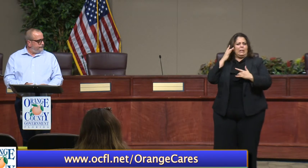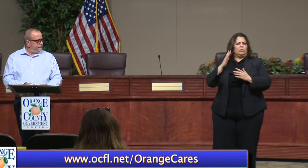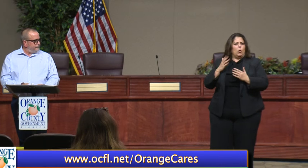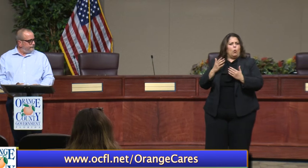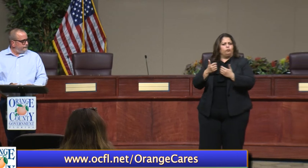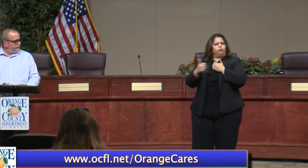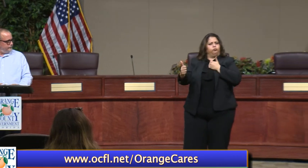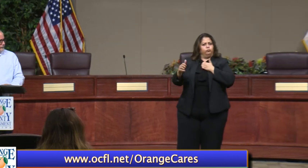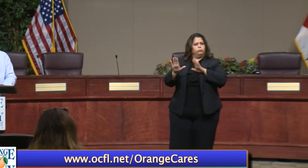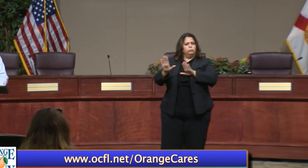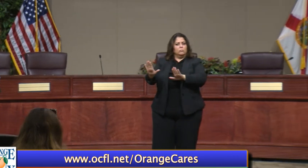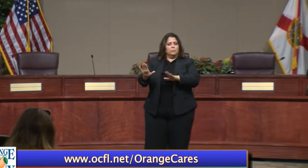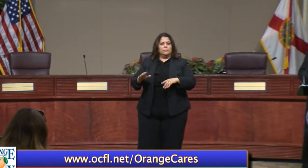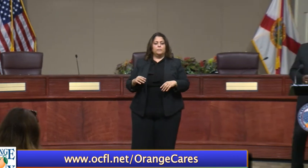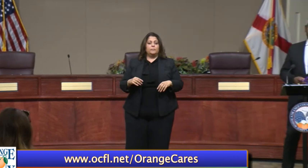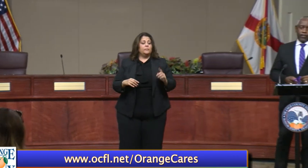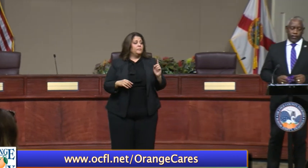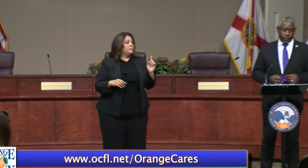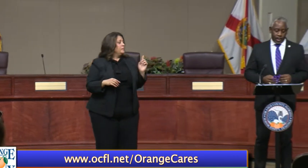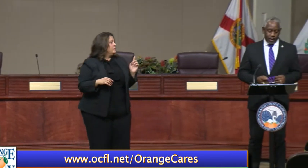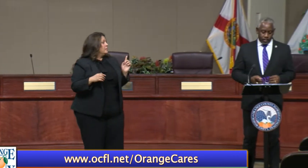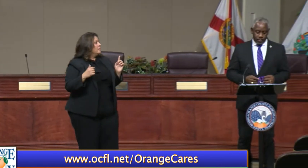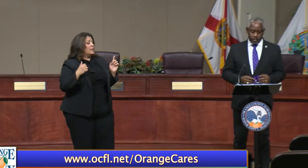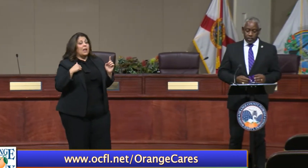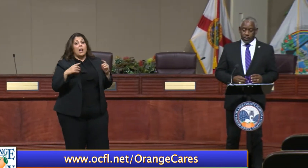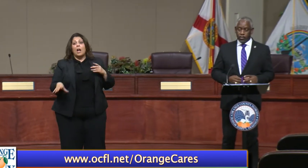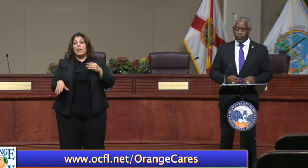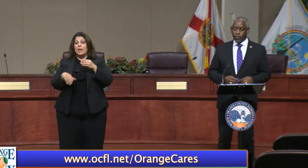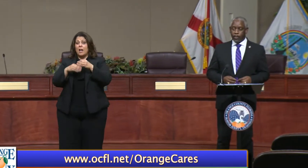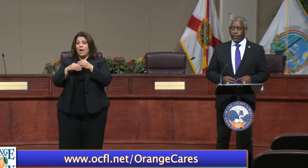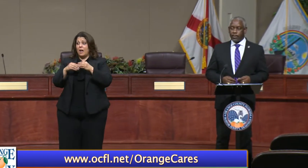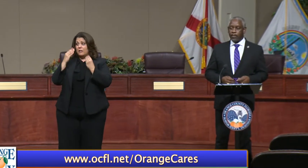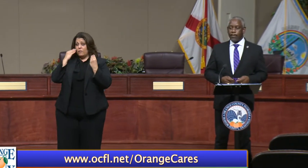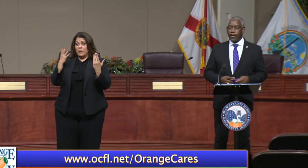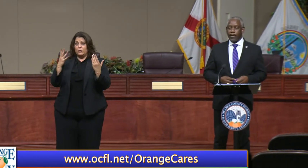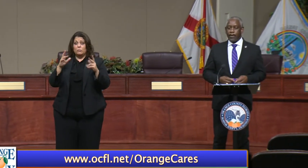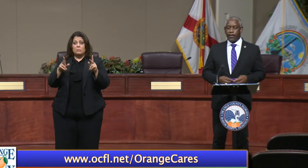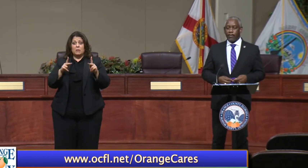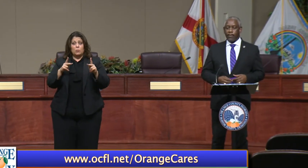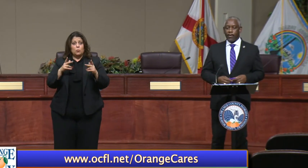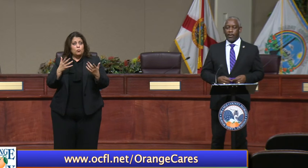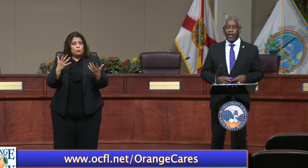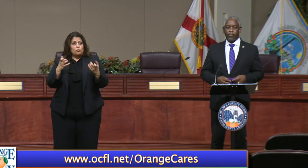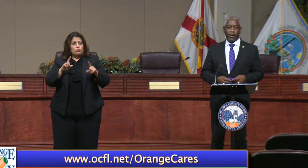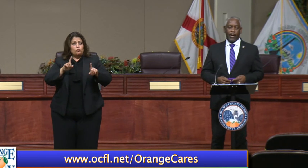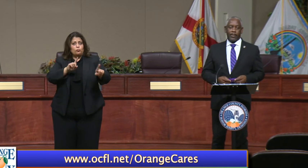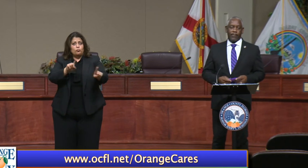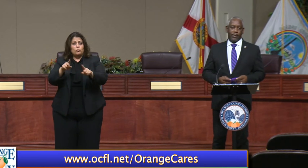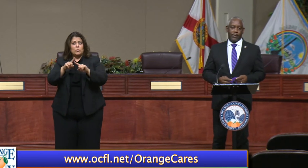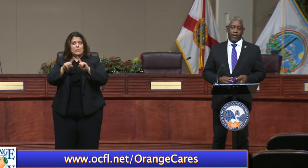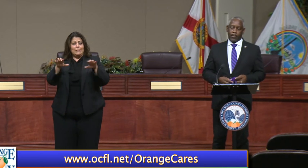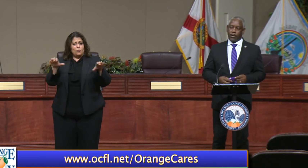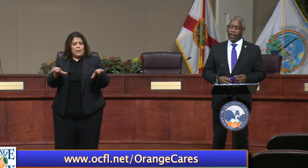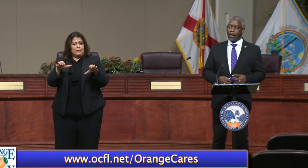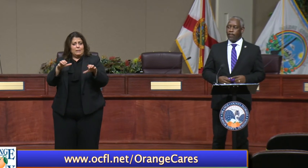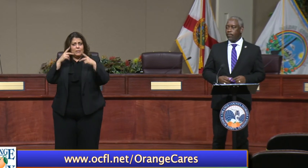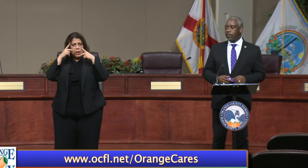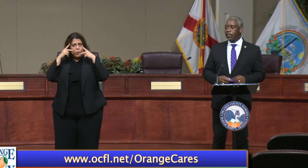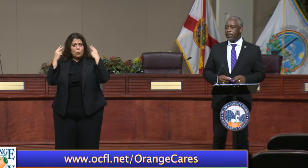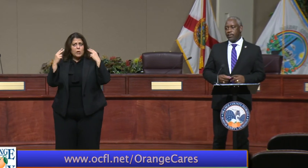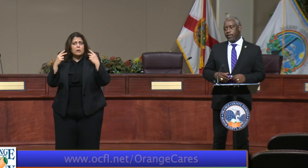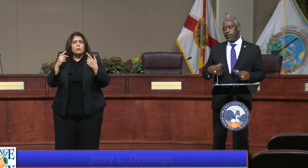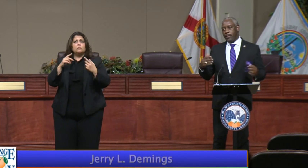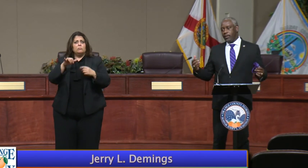I think the only thing that I would add to that is while those who are participating in the various Halloween activities have